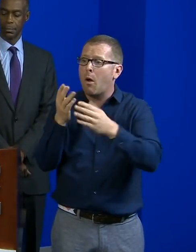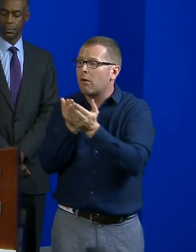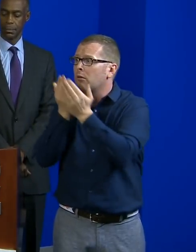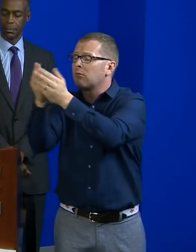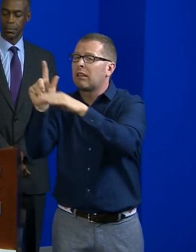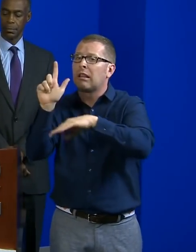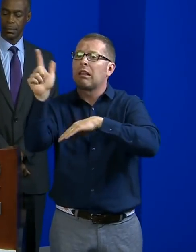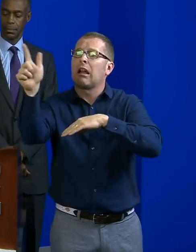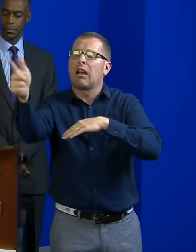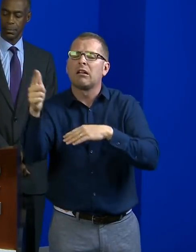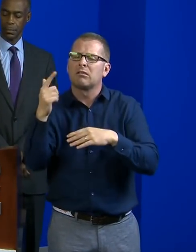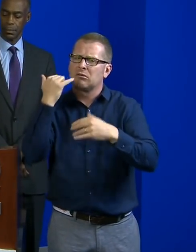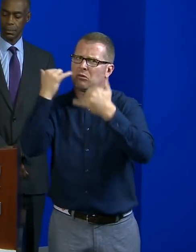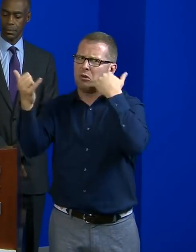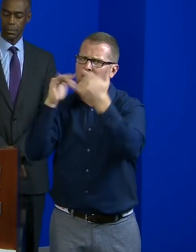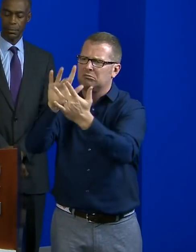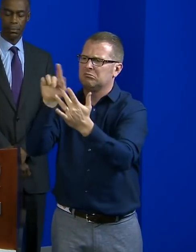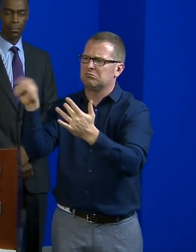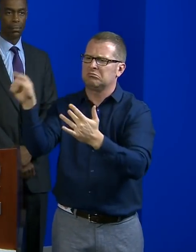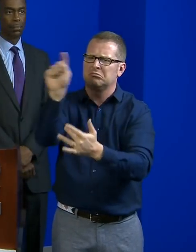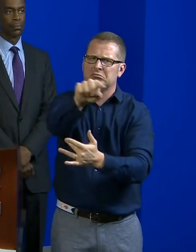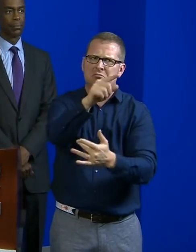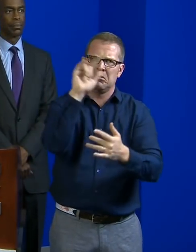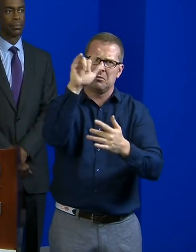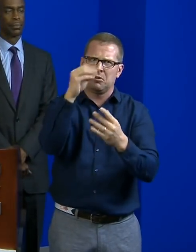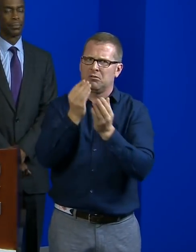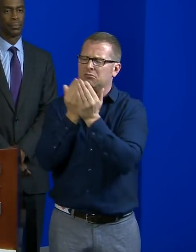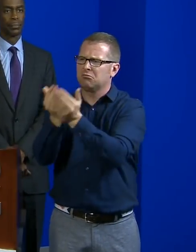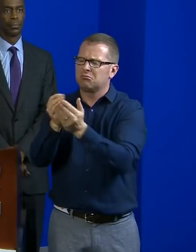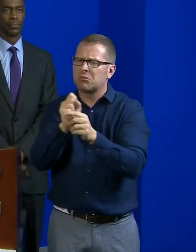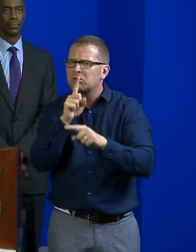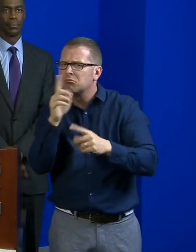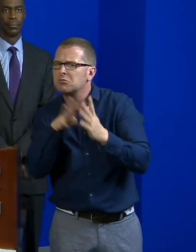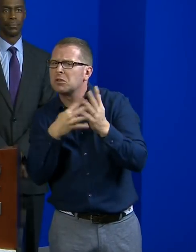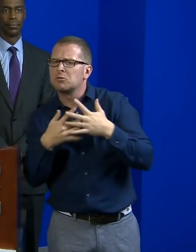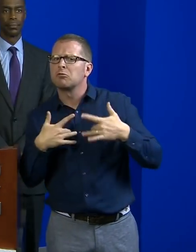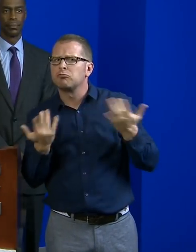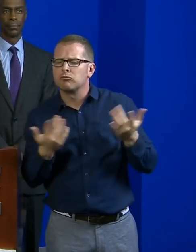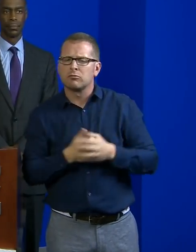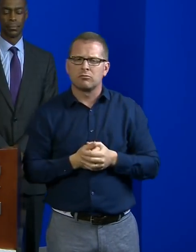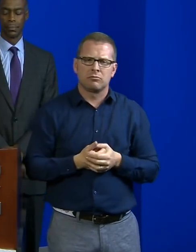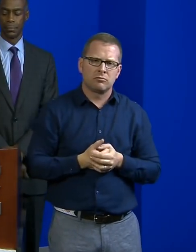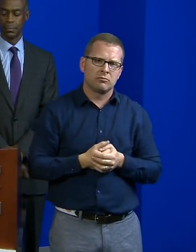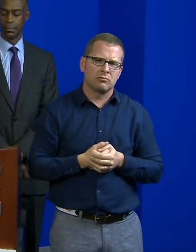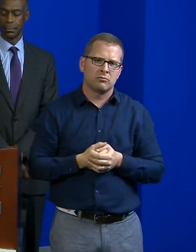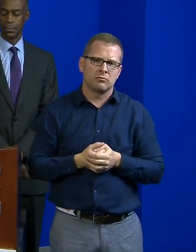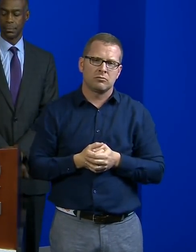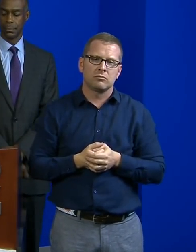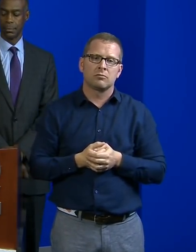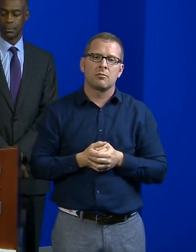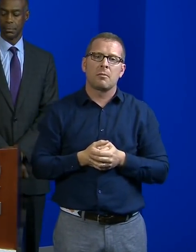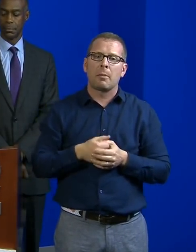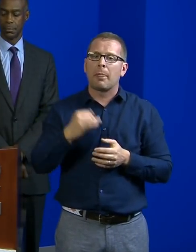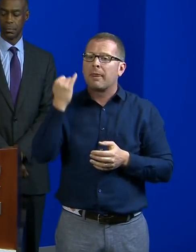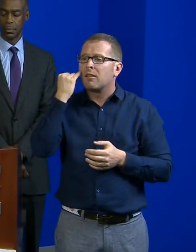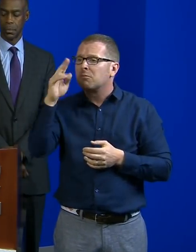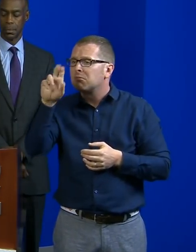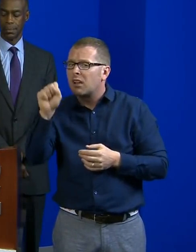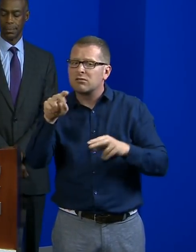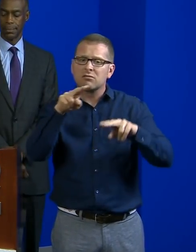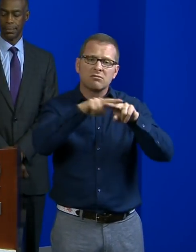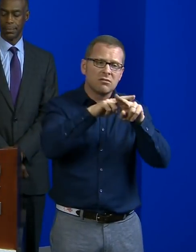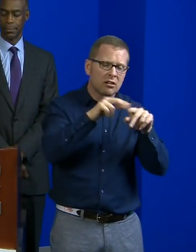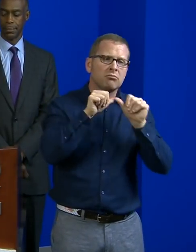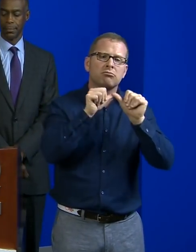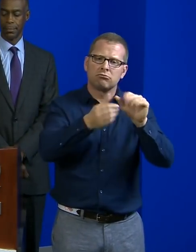to tropical storm force winds. Broward County Parks is closing all of its after-school programming for Thursday and